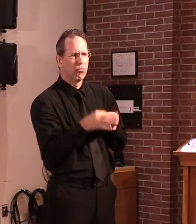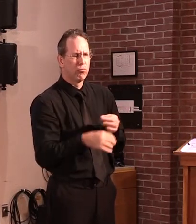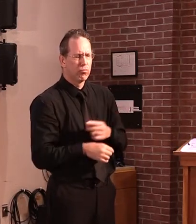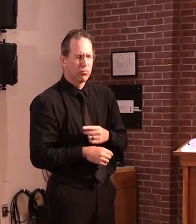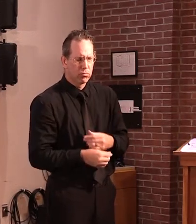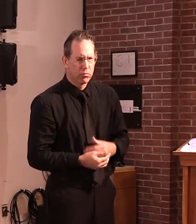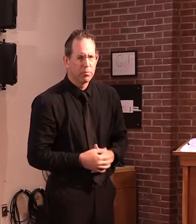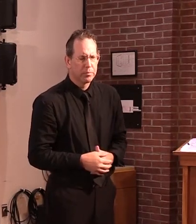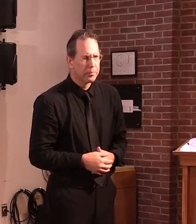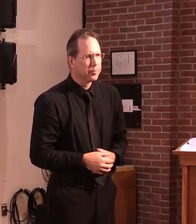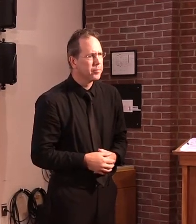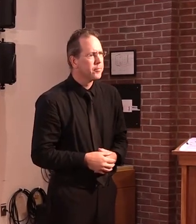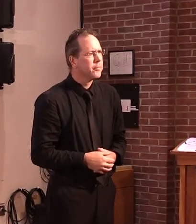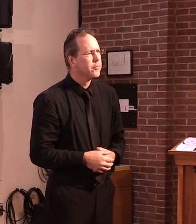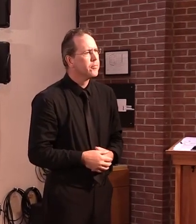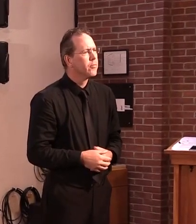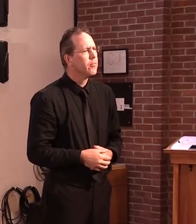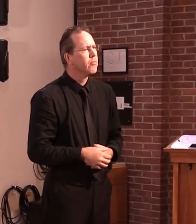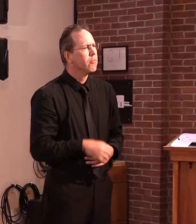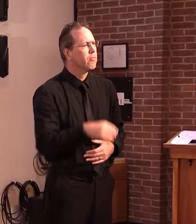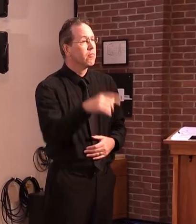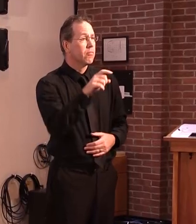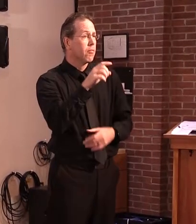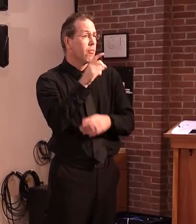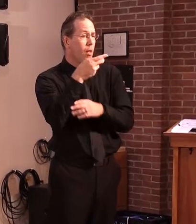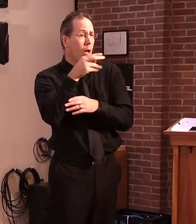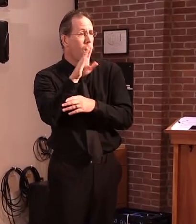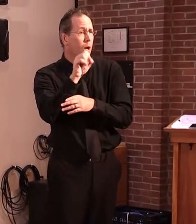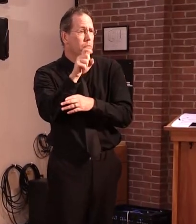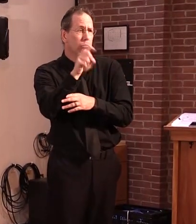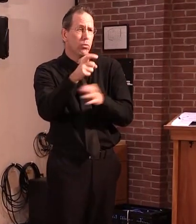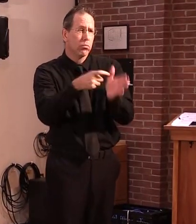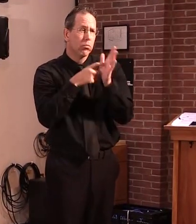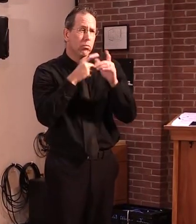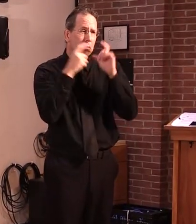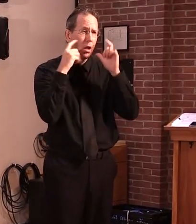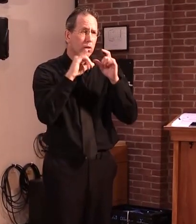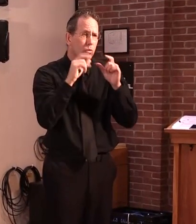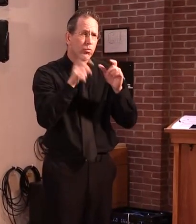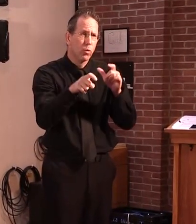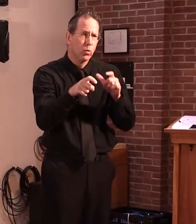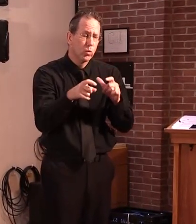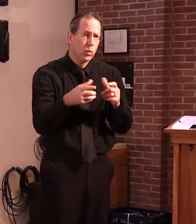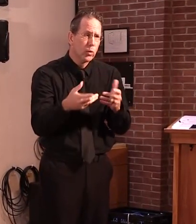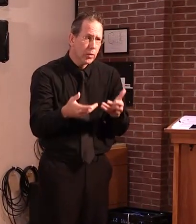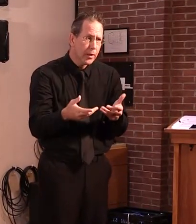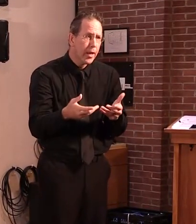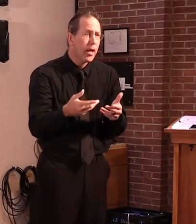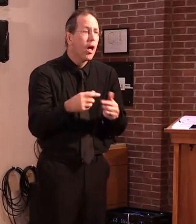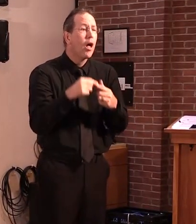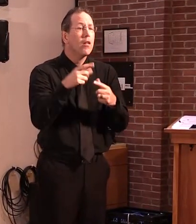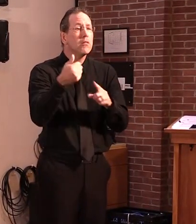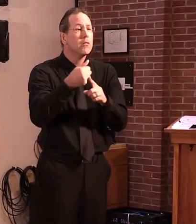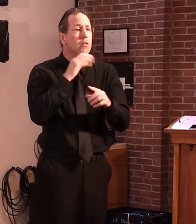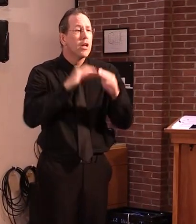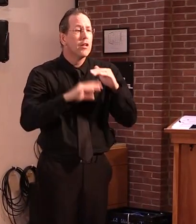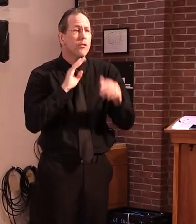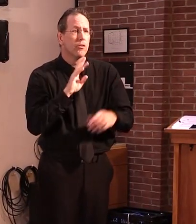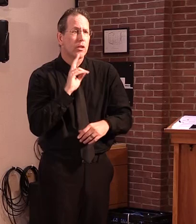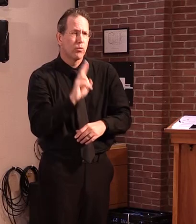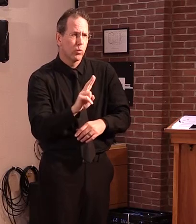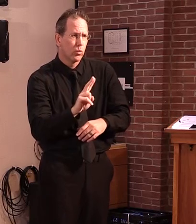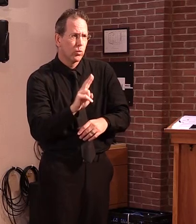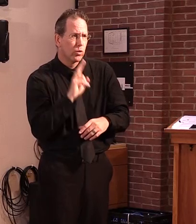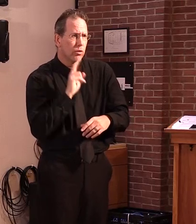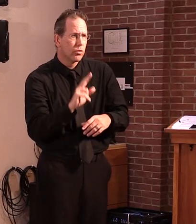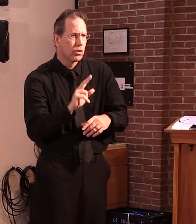They should be masking in these child care hubs unless they're under 2 years old. Do you have a specific